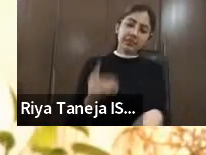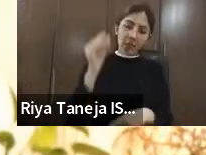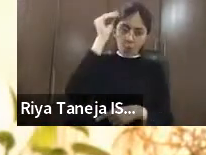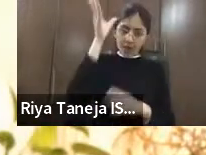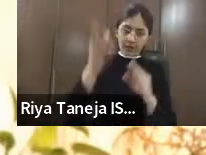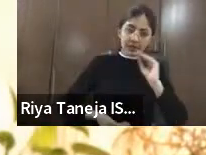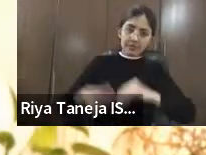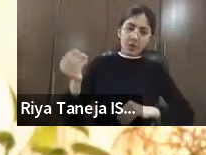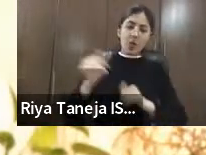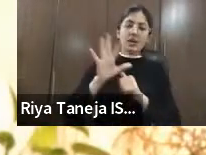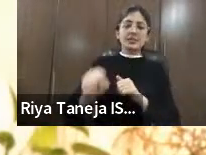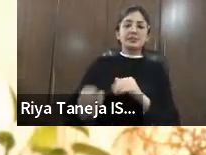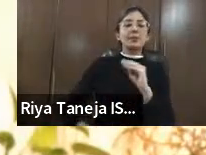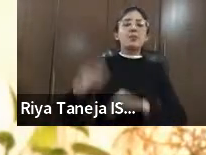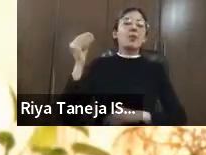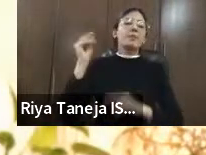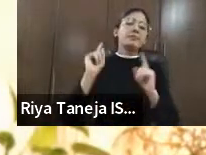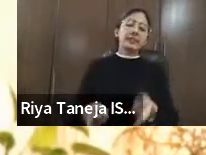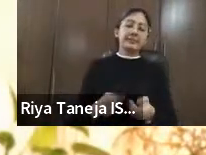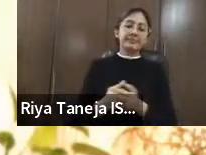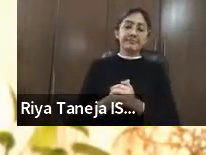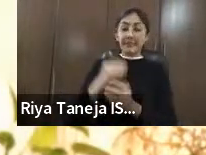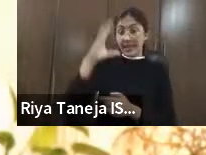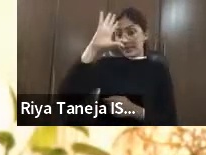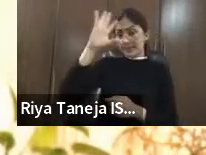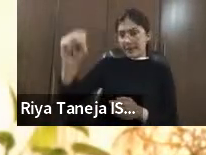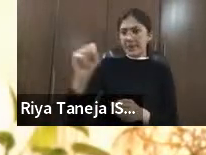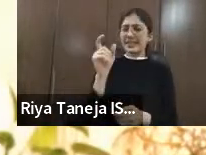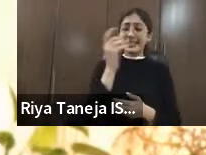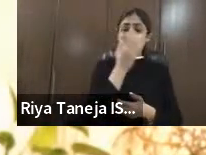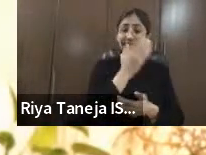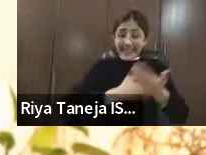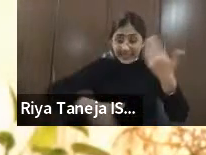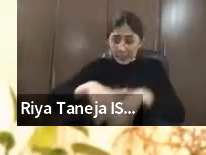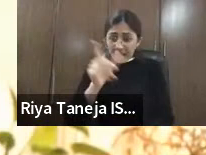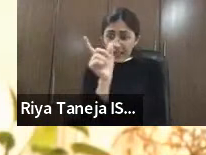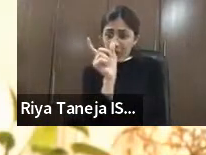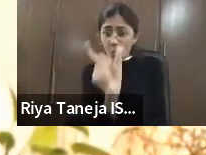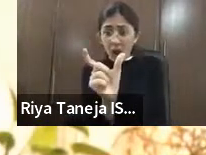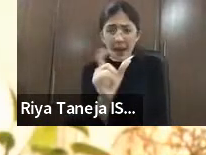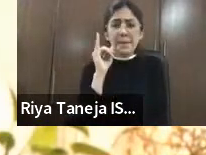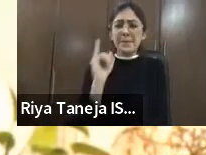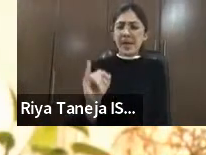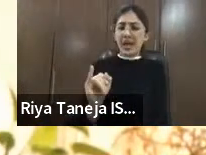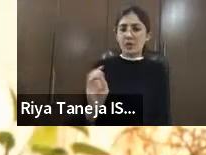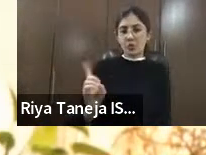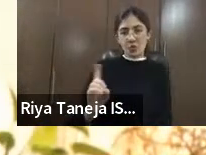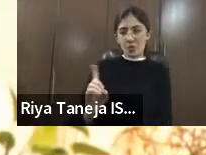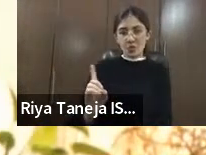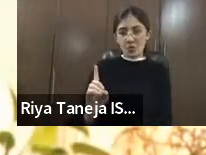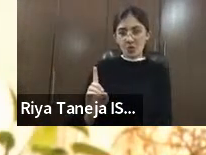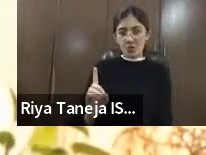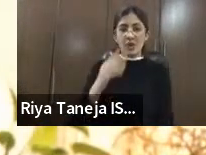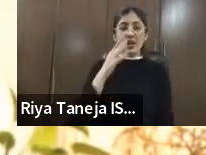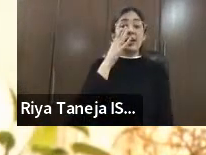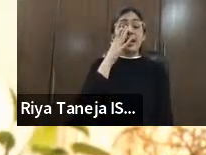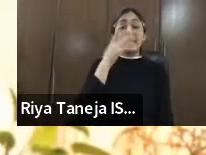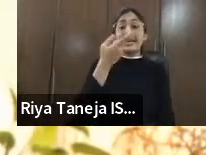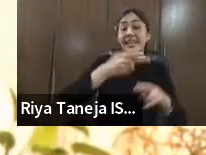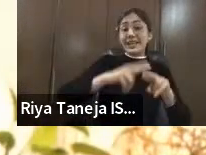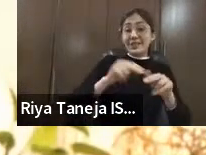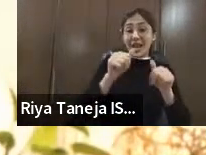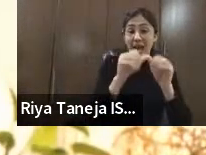world. Remember, disability is not a bad word. And the opposite of ability is not disability, it is